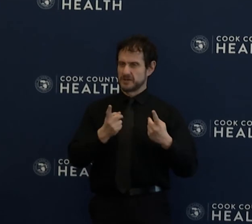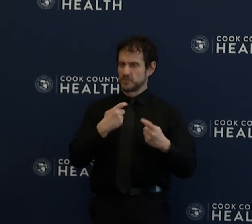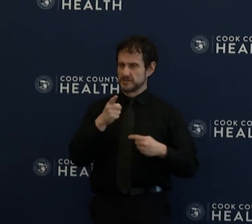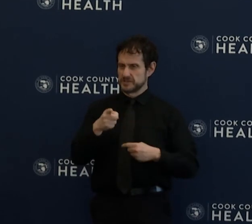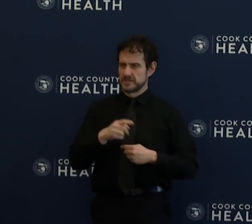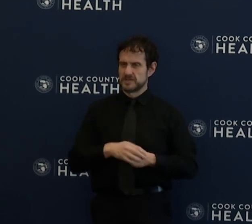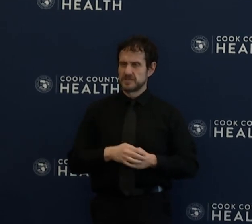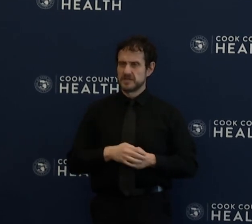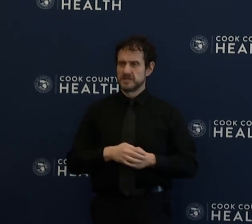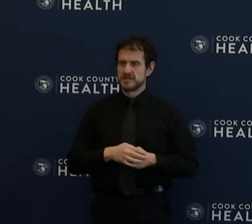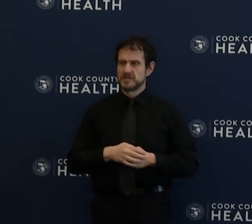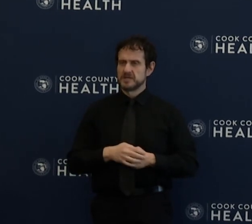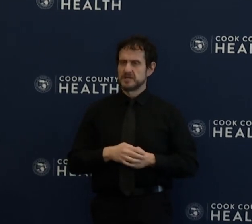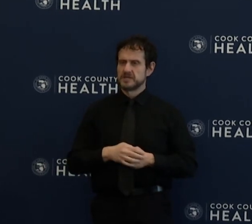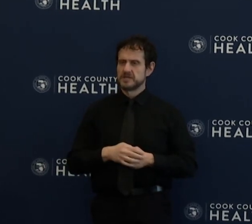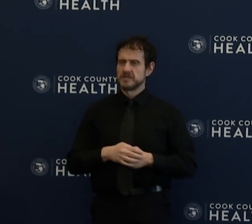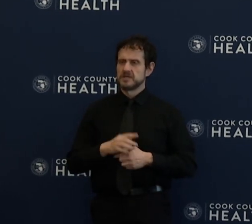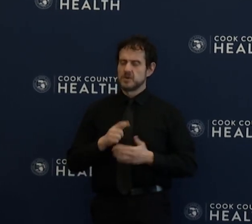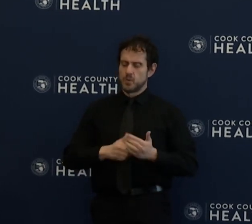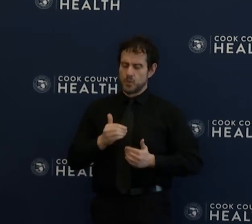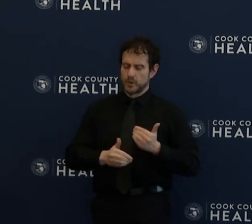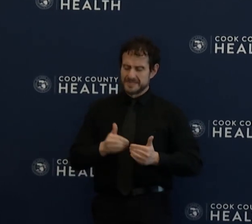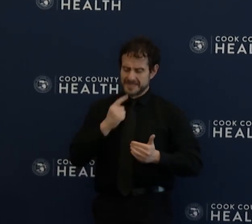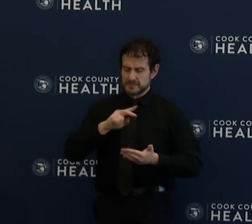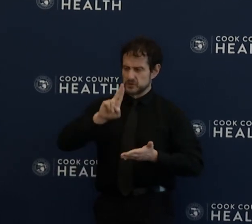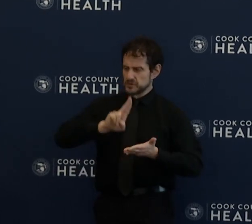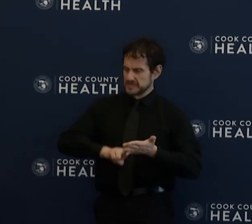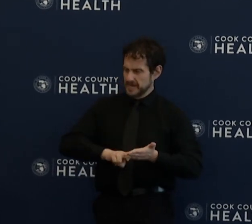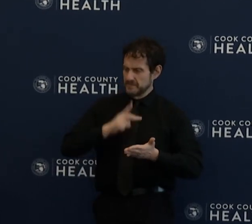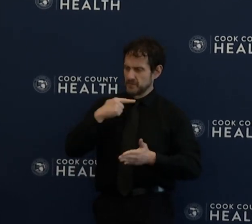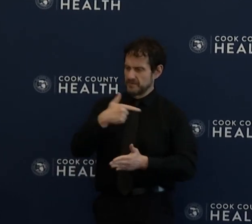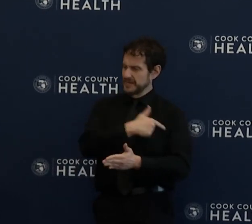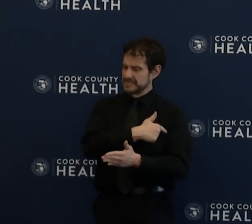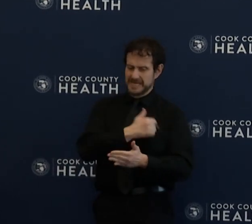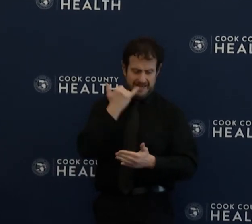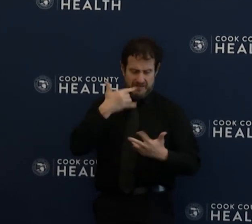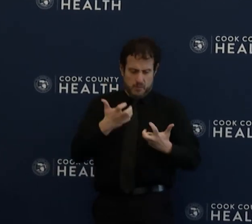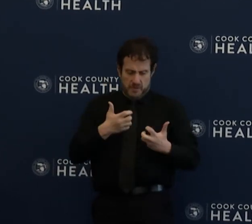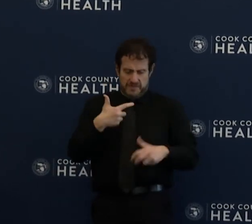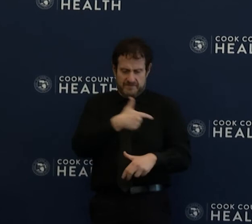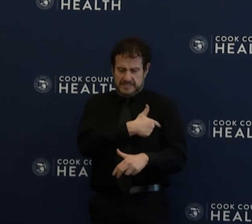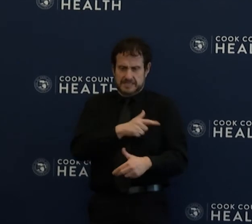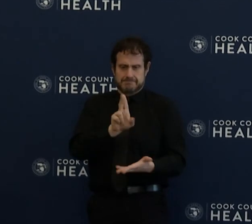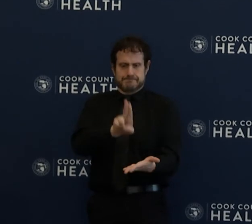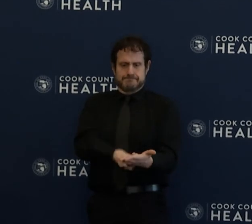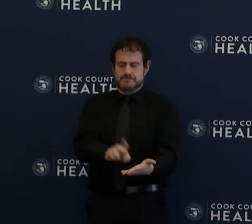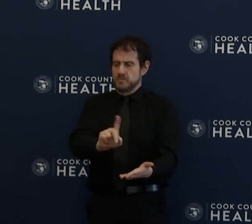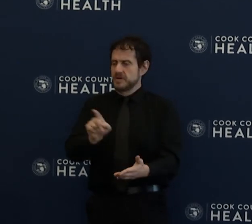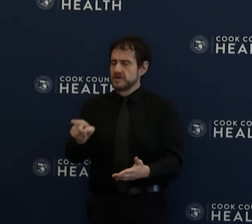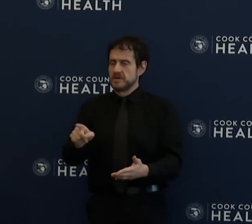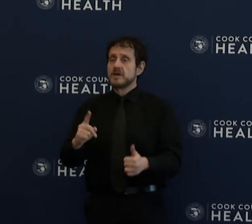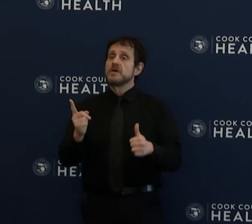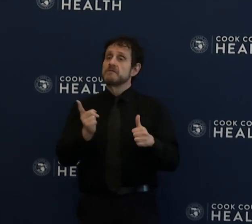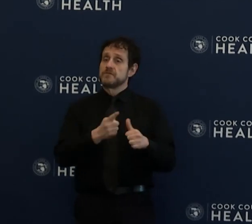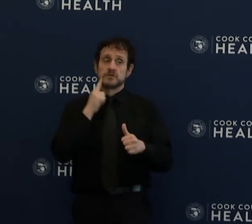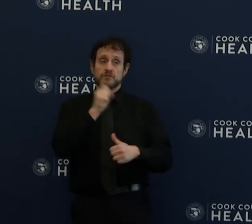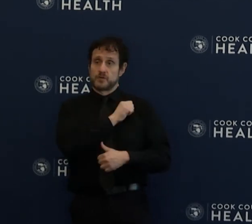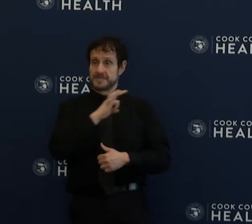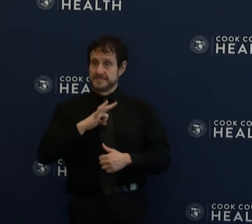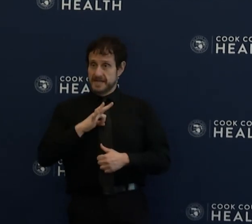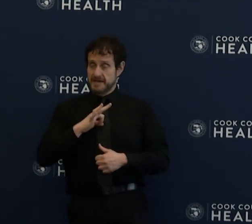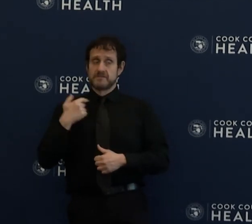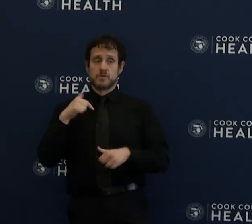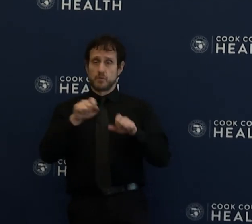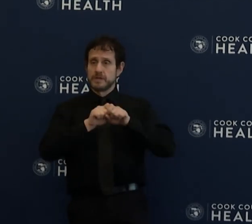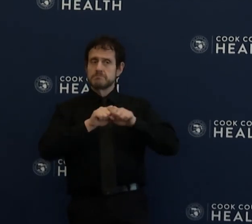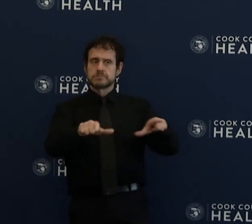Second part was, what steps can be taken to sign up to get the vaccine? So internally, right now, it's gonna work for our staff, and so what we have done is we've sent